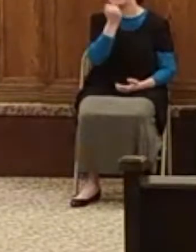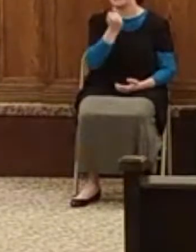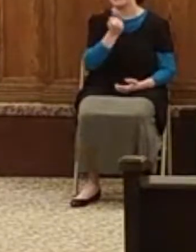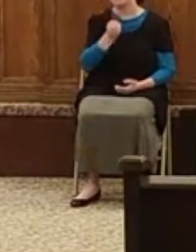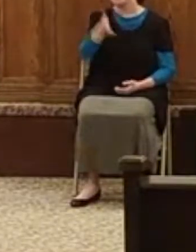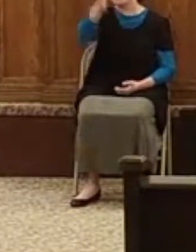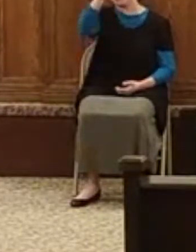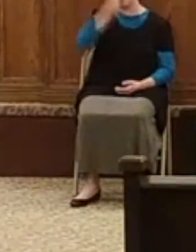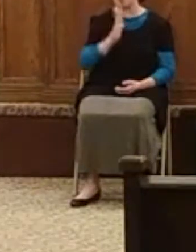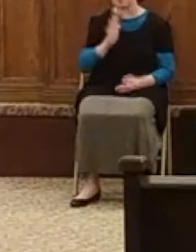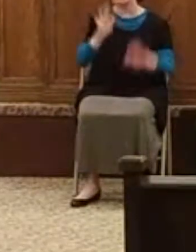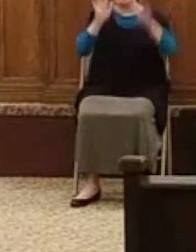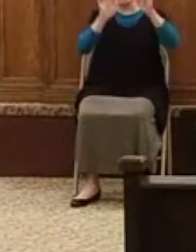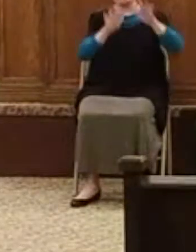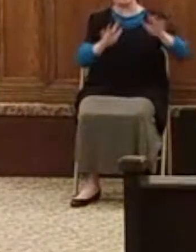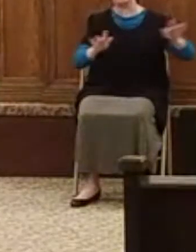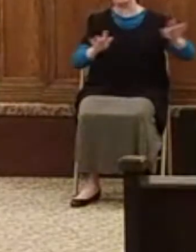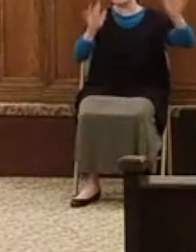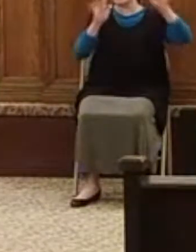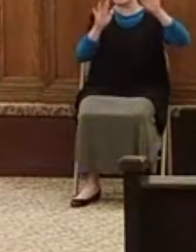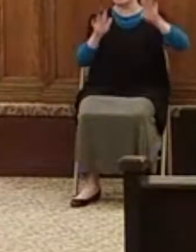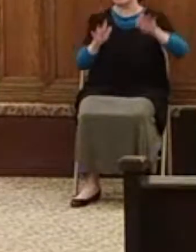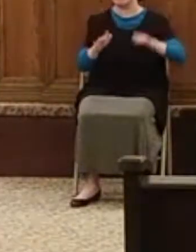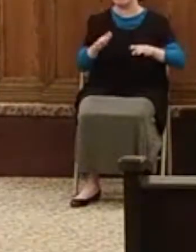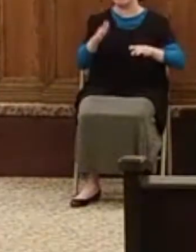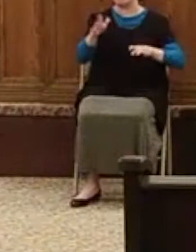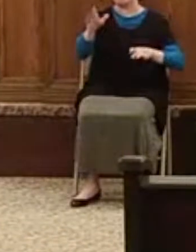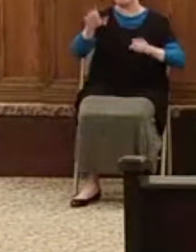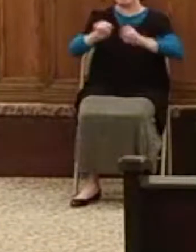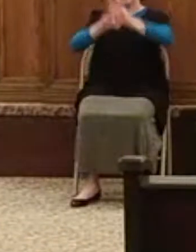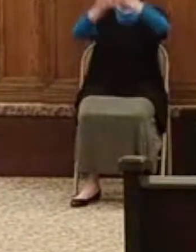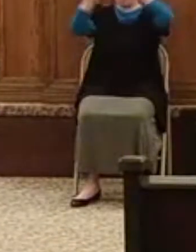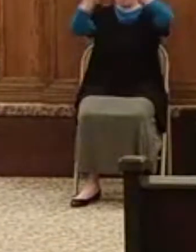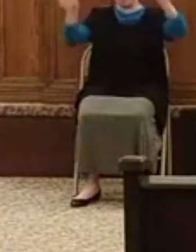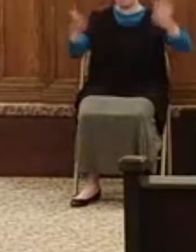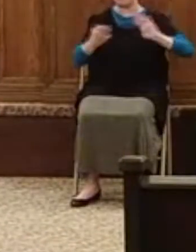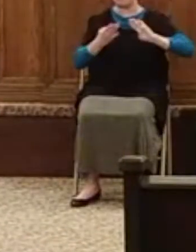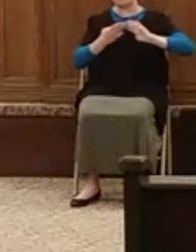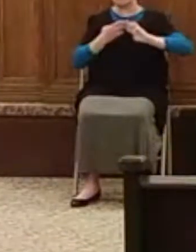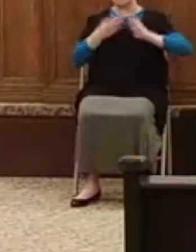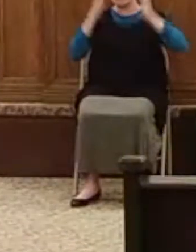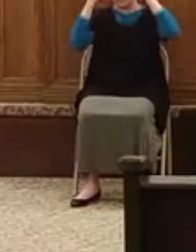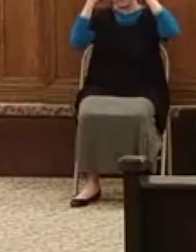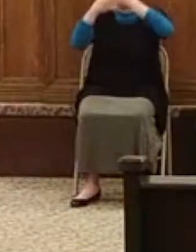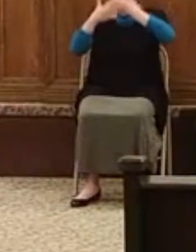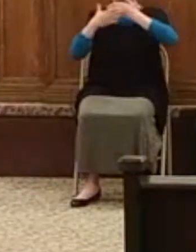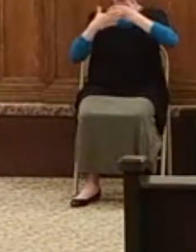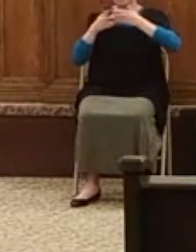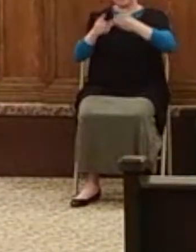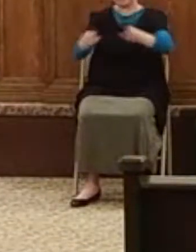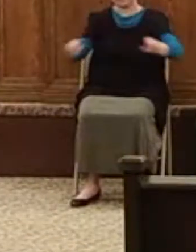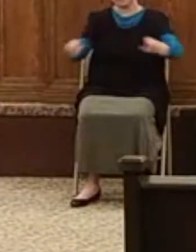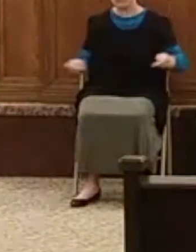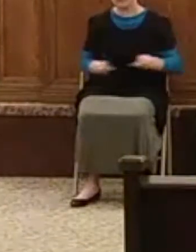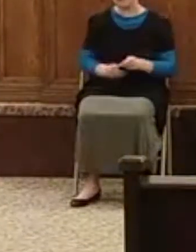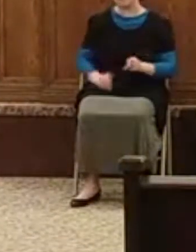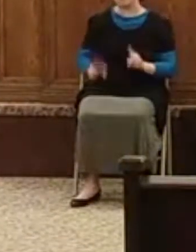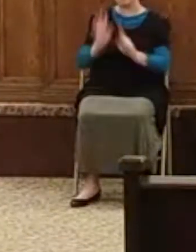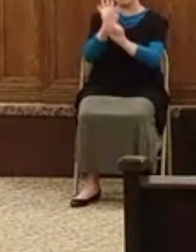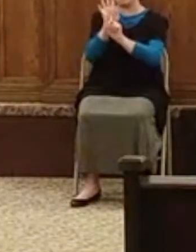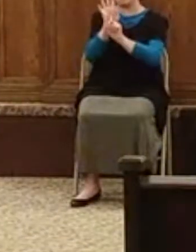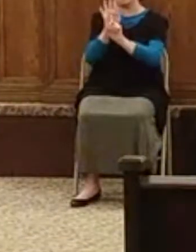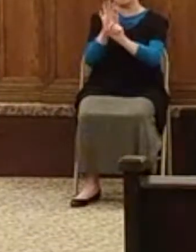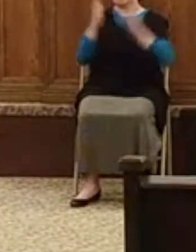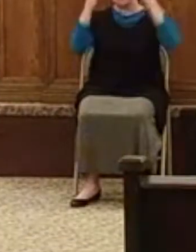dearly. But God was so merciful that he sent light into those dark places. That he sent a